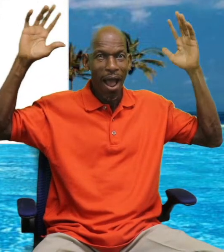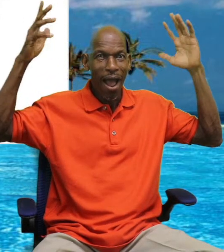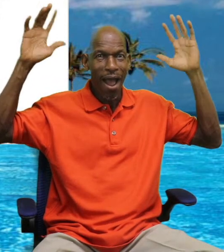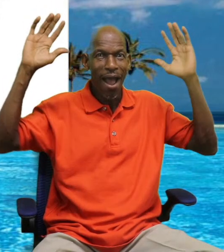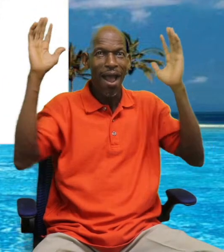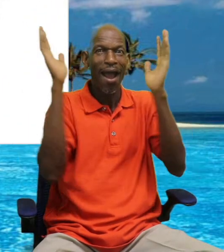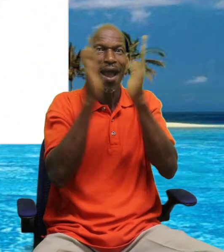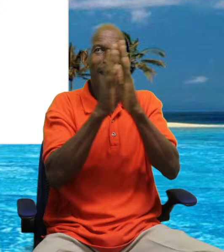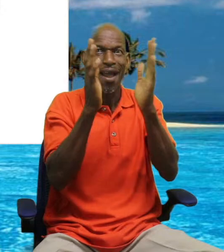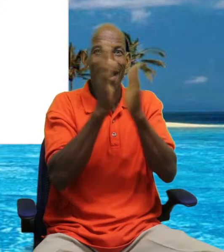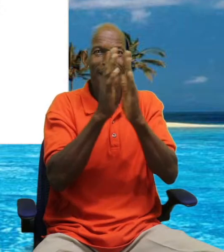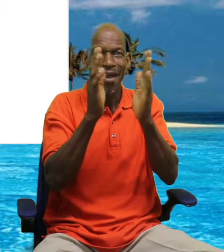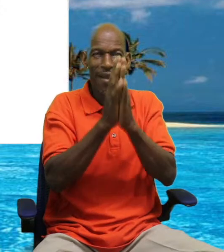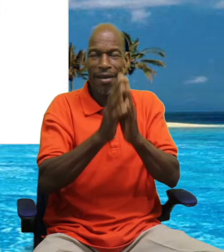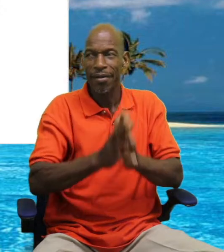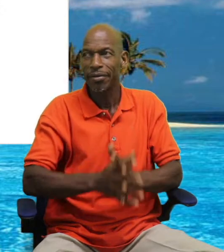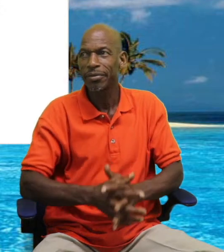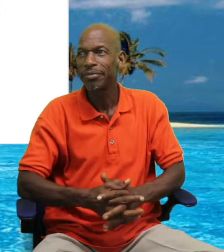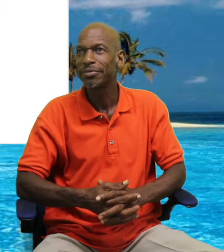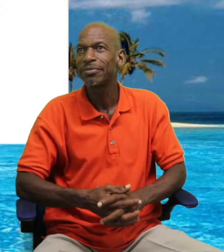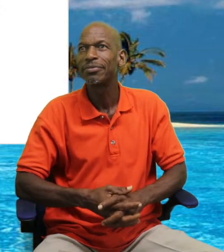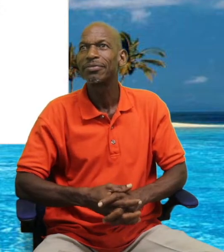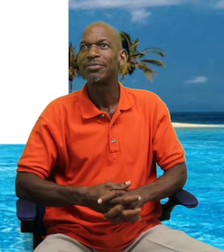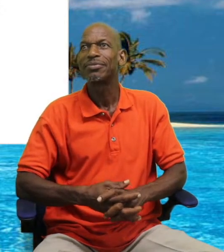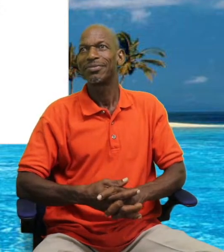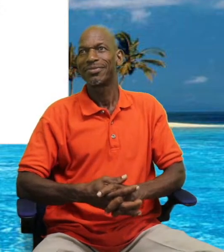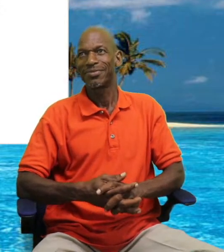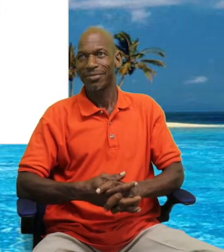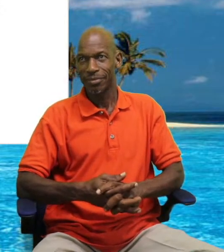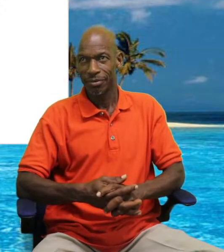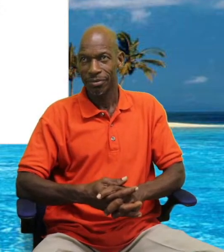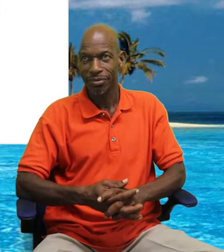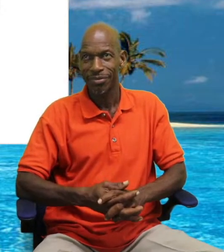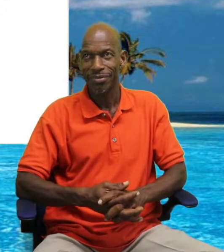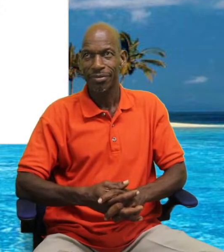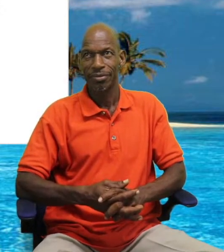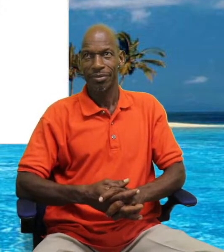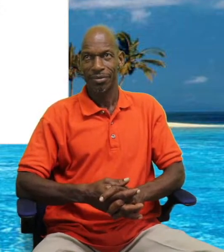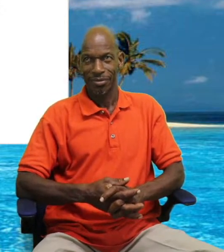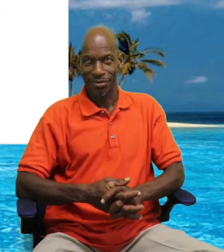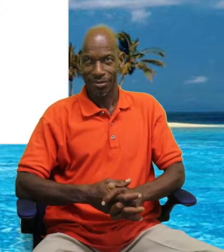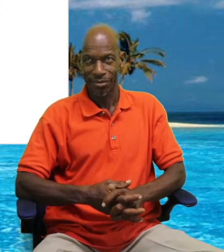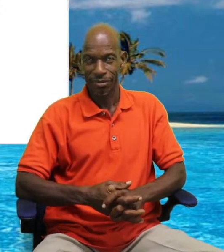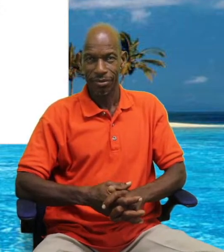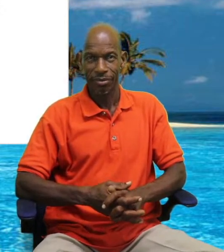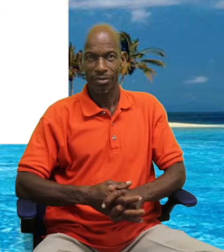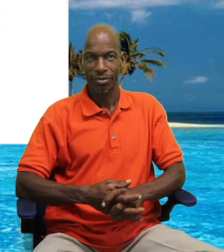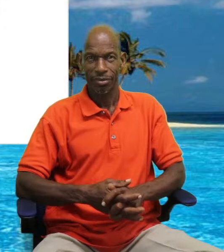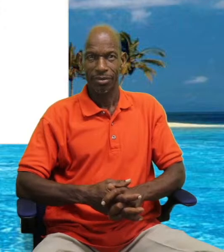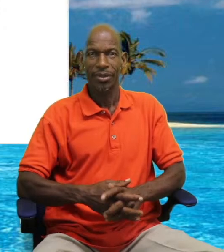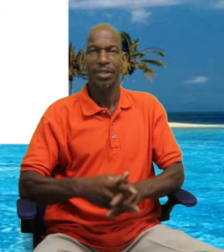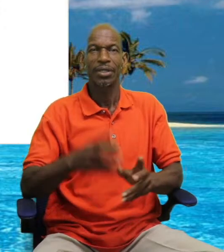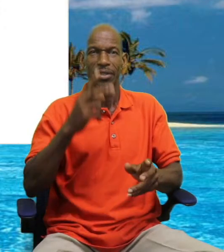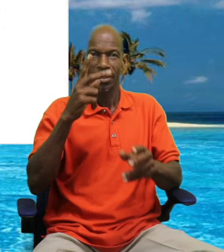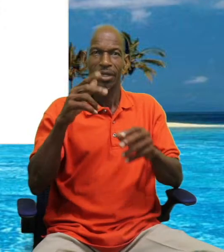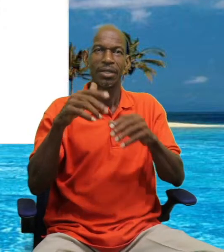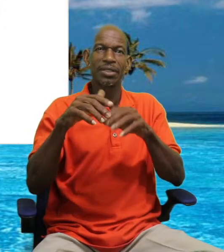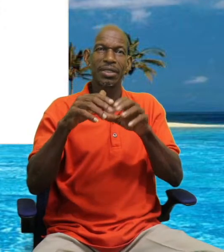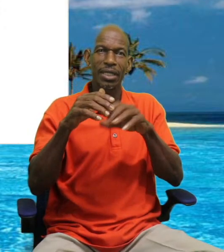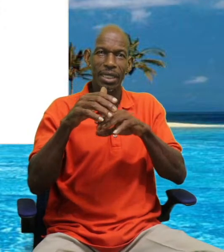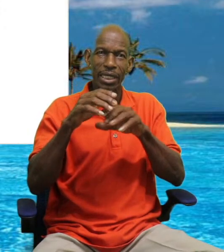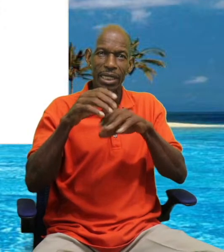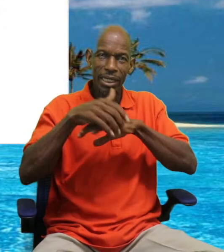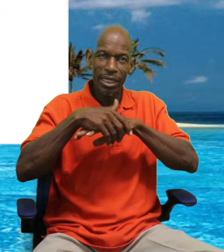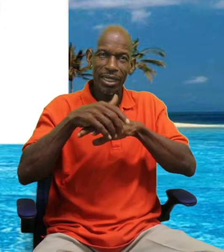She's connecting right now and she's seeing us in our English level 1.